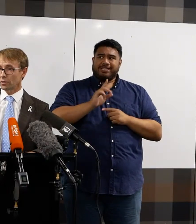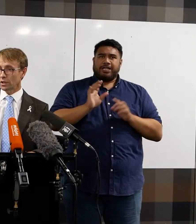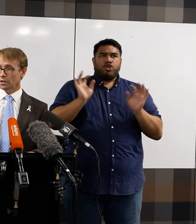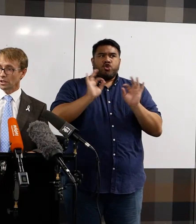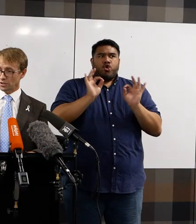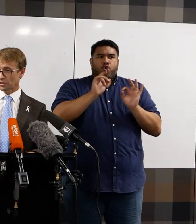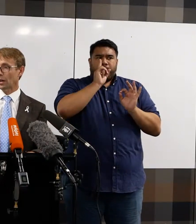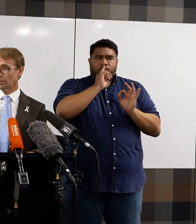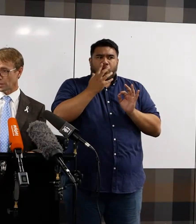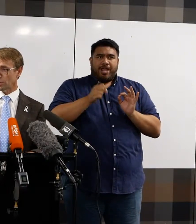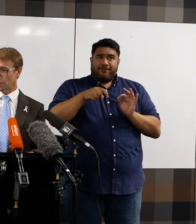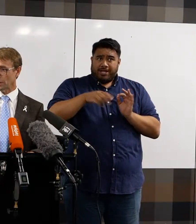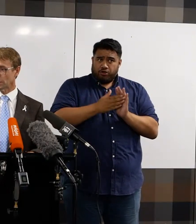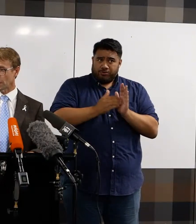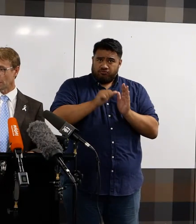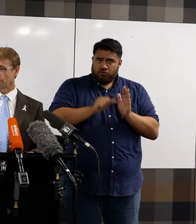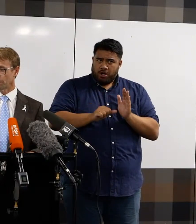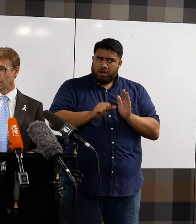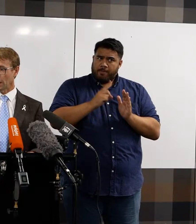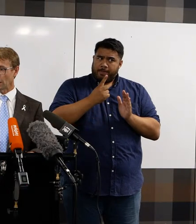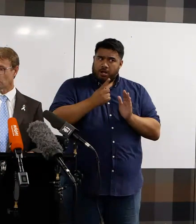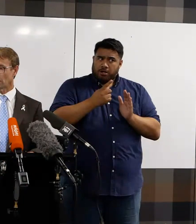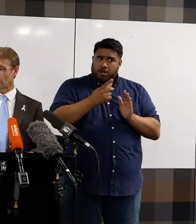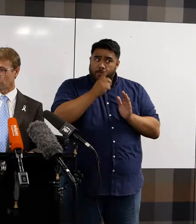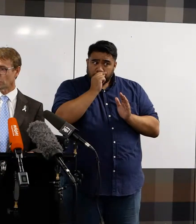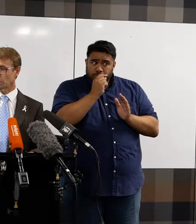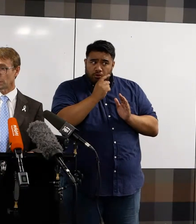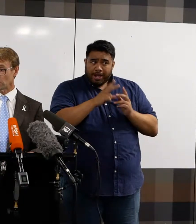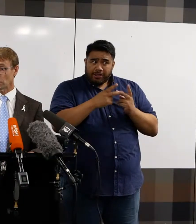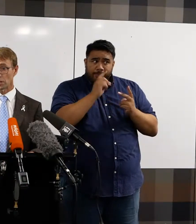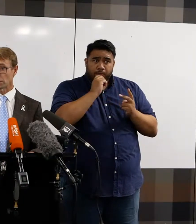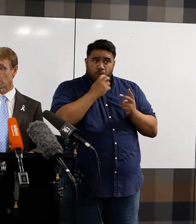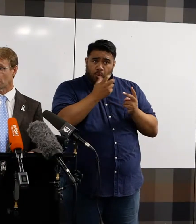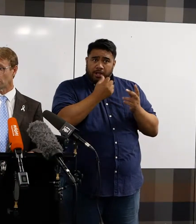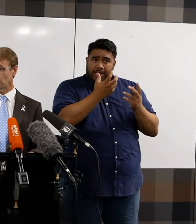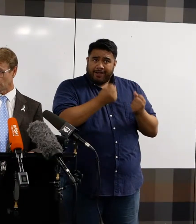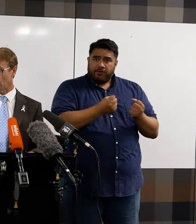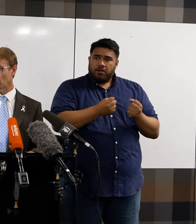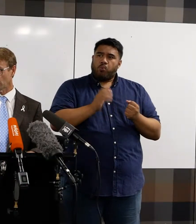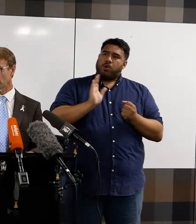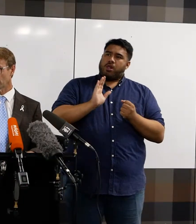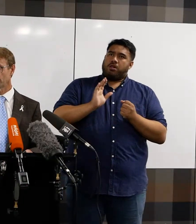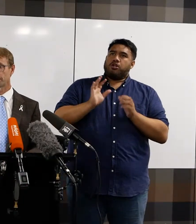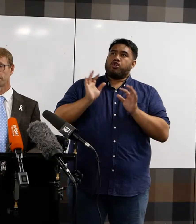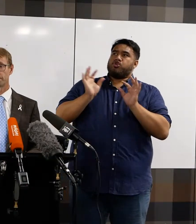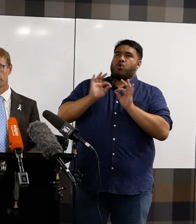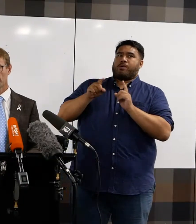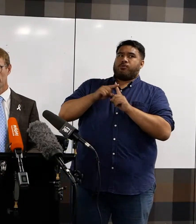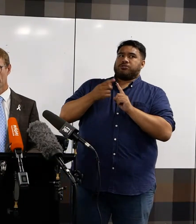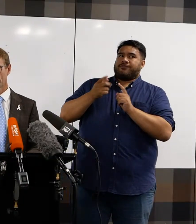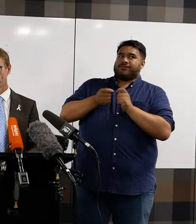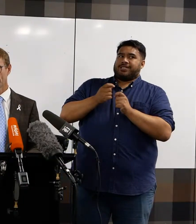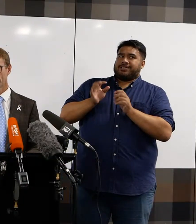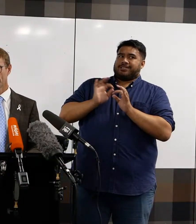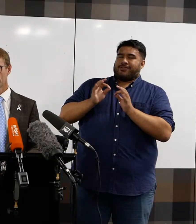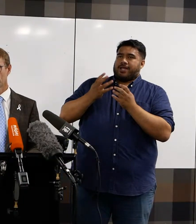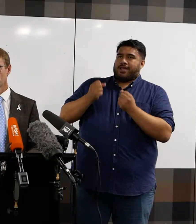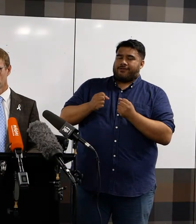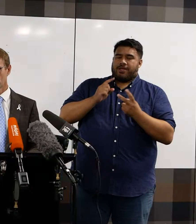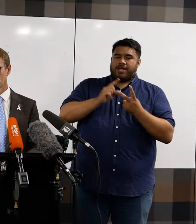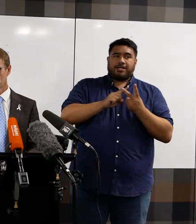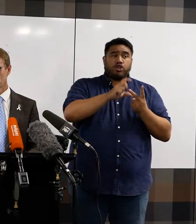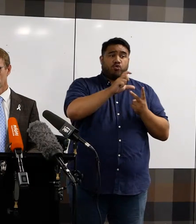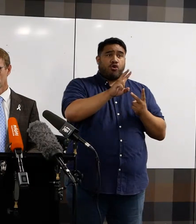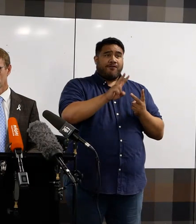there are 3 tests currently with ESR, and none of those previously tested have tested positive. You spoke a little bit about the security